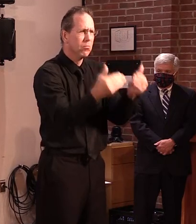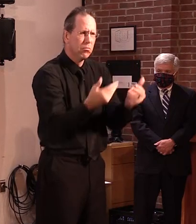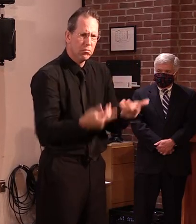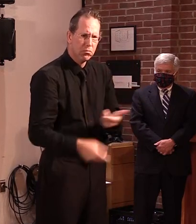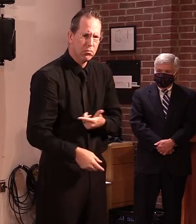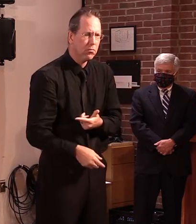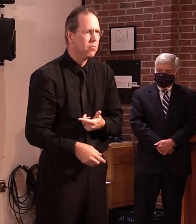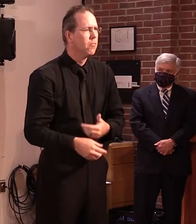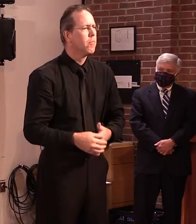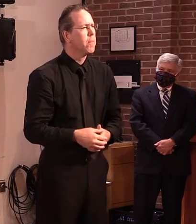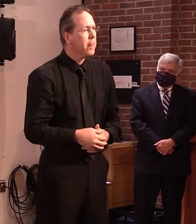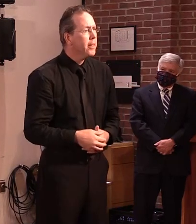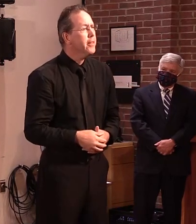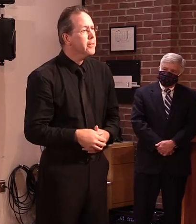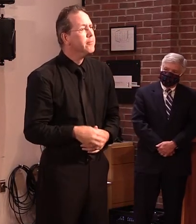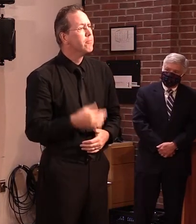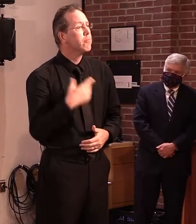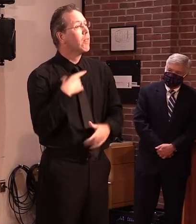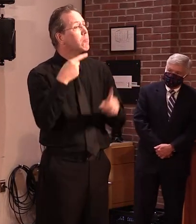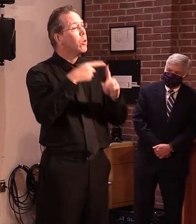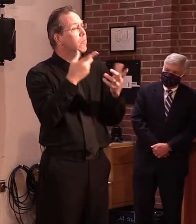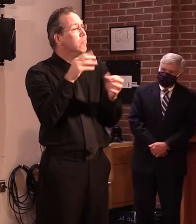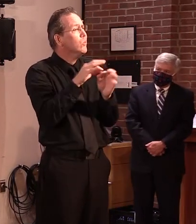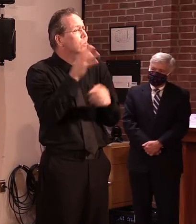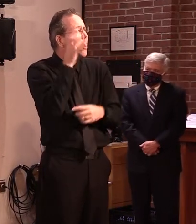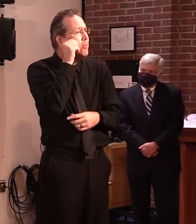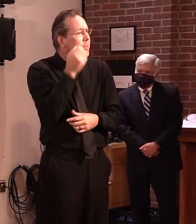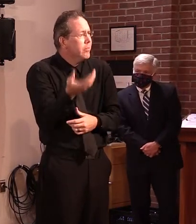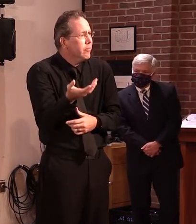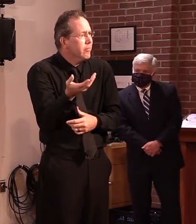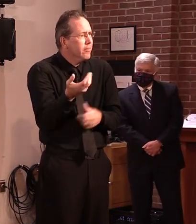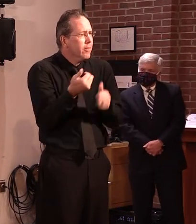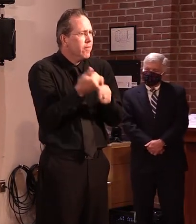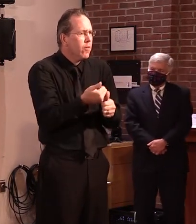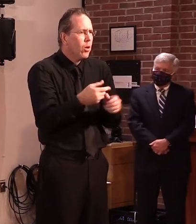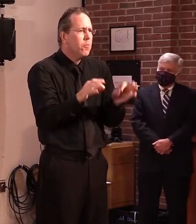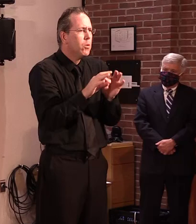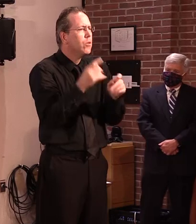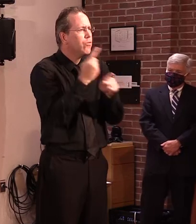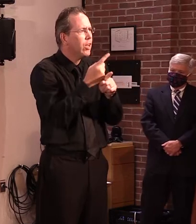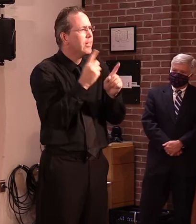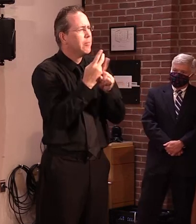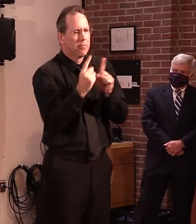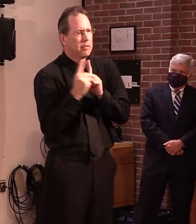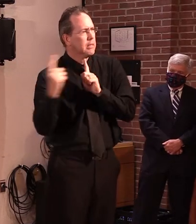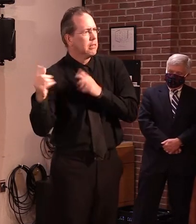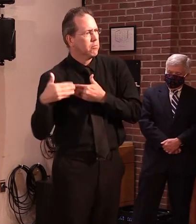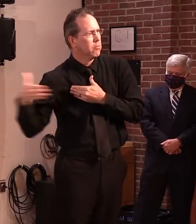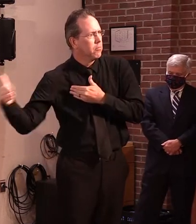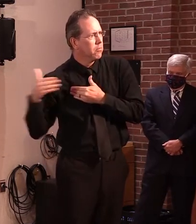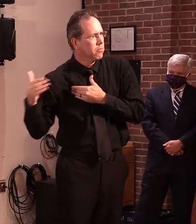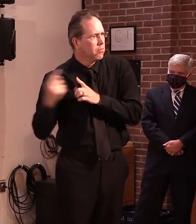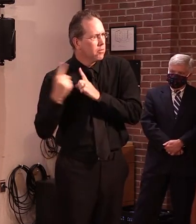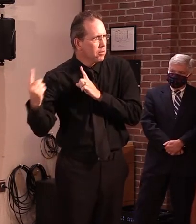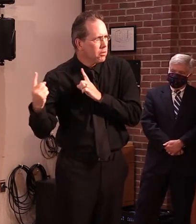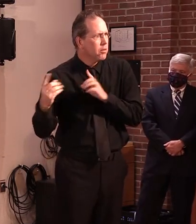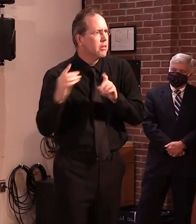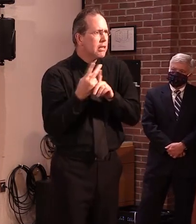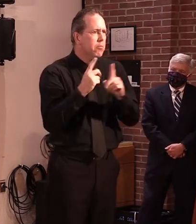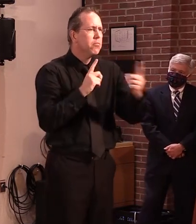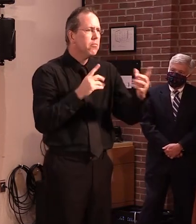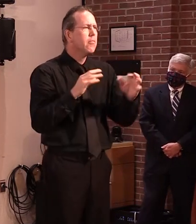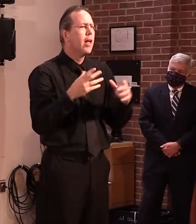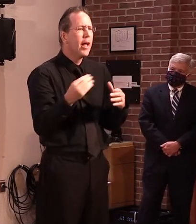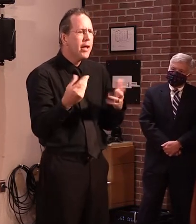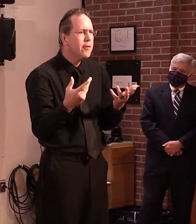last few months, when you're at a podium like this, it's easy to touch the podium as you're speaking. And we're trying